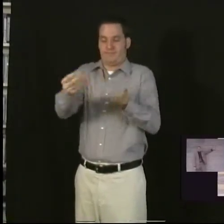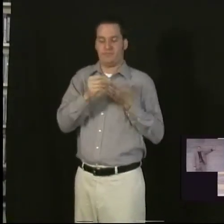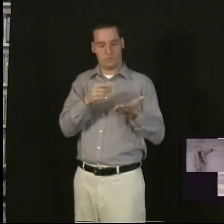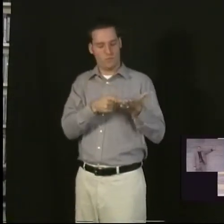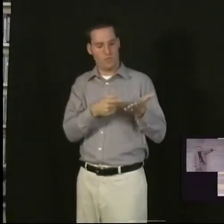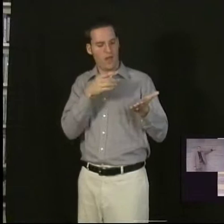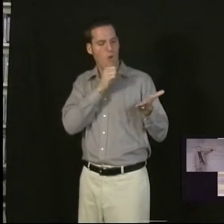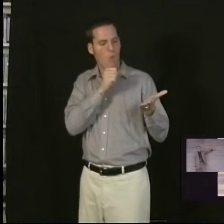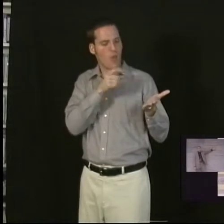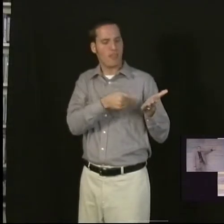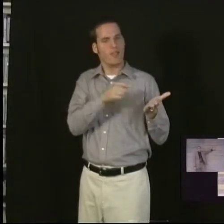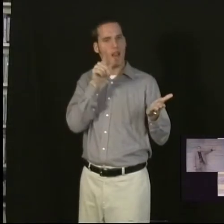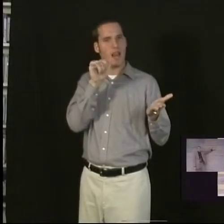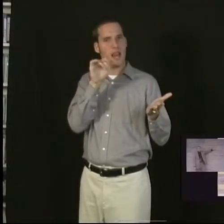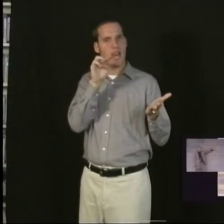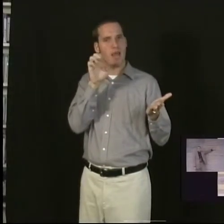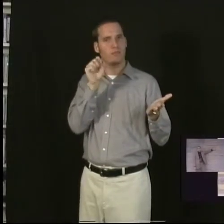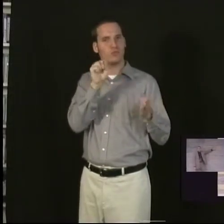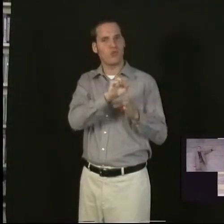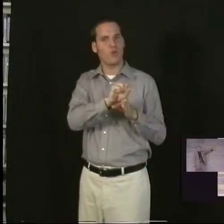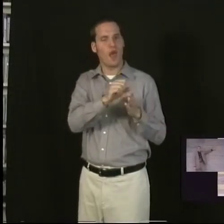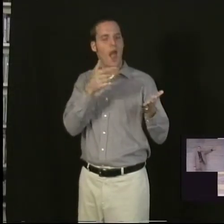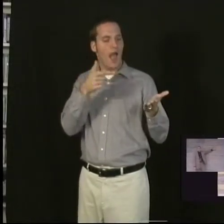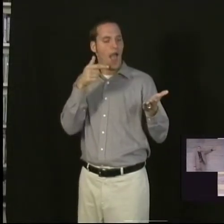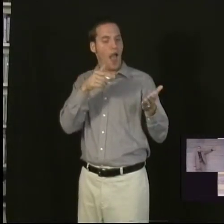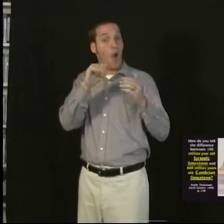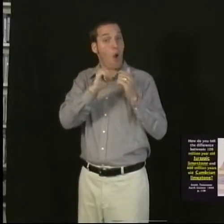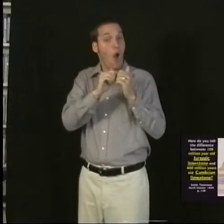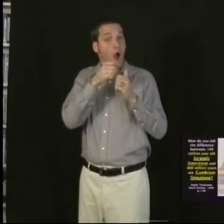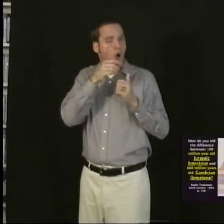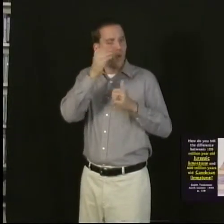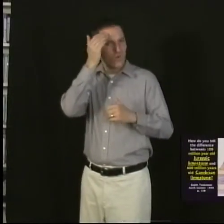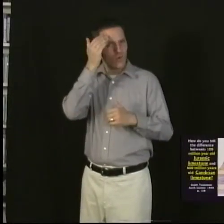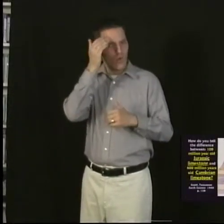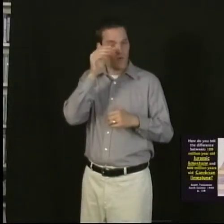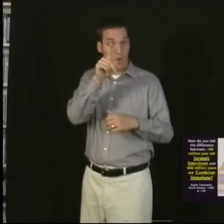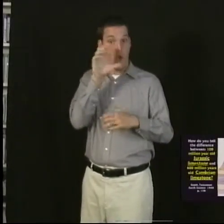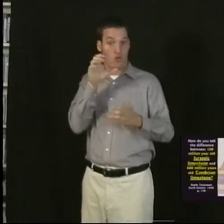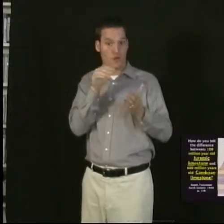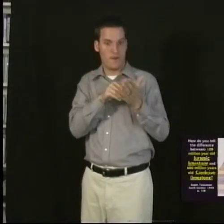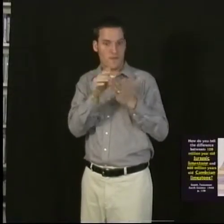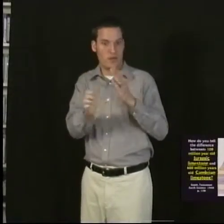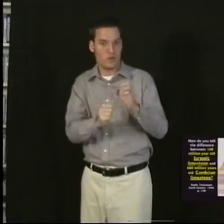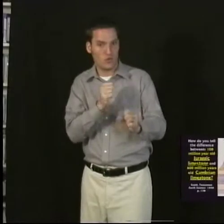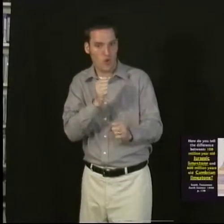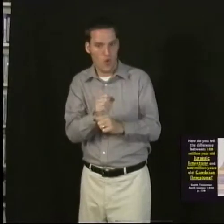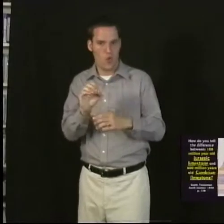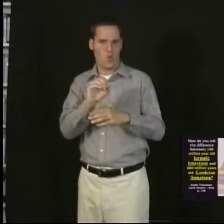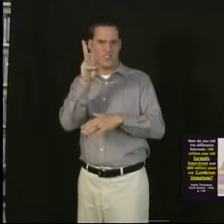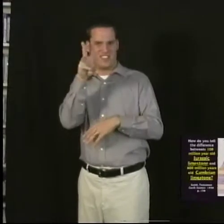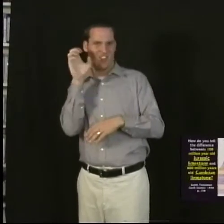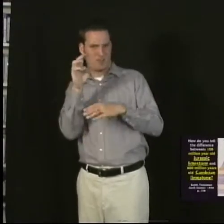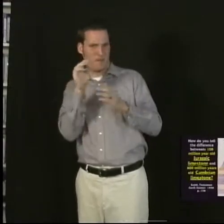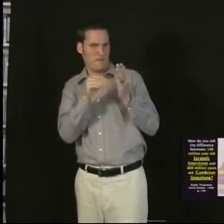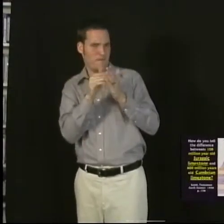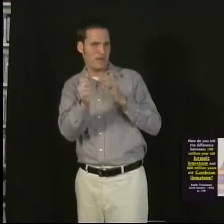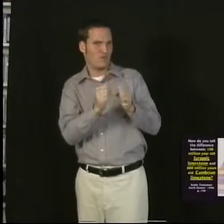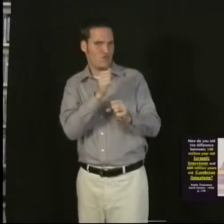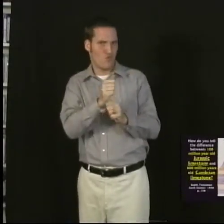how old is it? How would you know if it's 100 million year old Jurassic limestone or 600 million year old Cambrian limestone? I mean, they're both